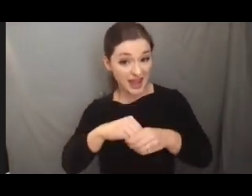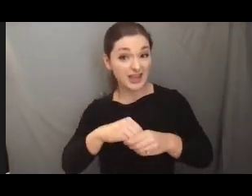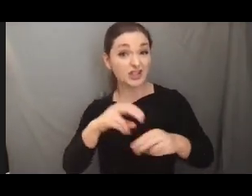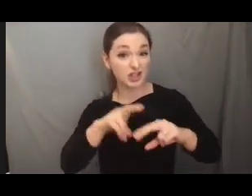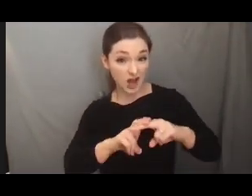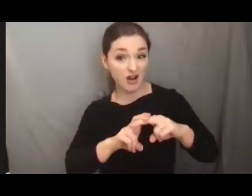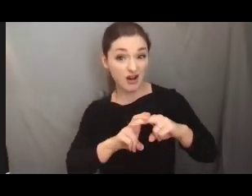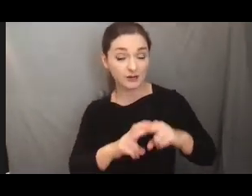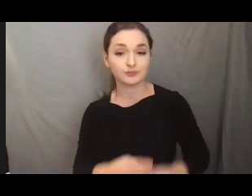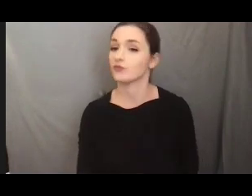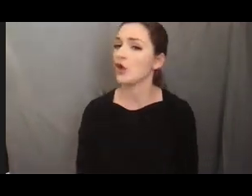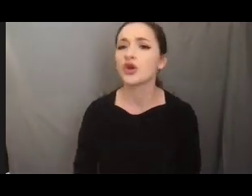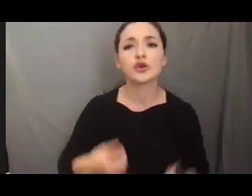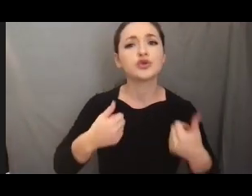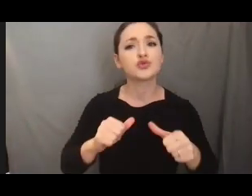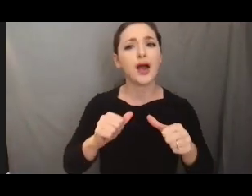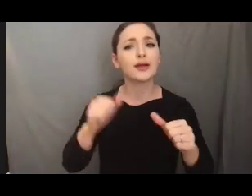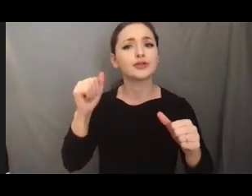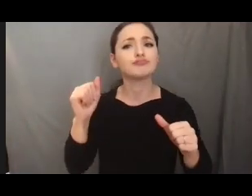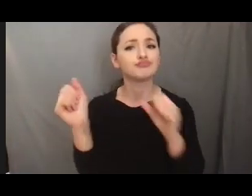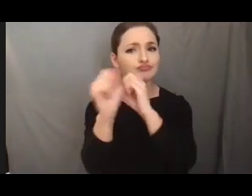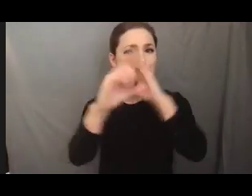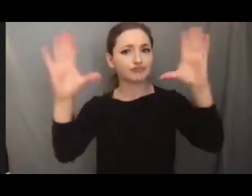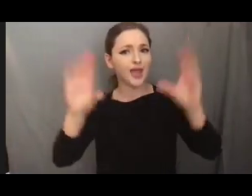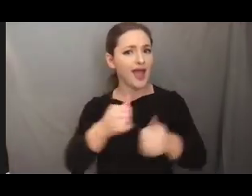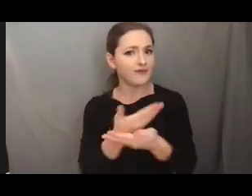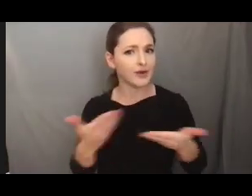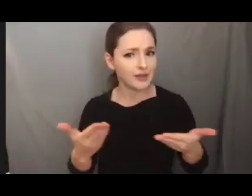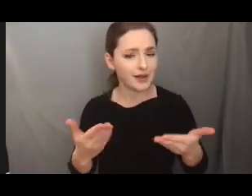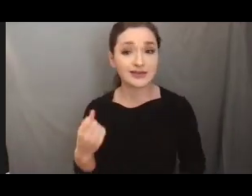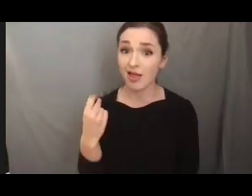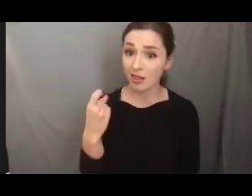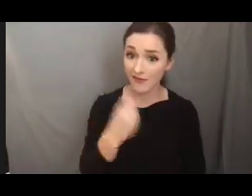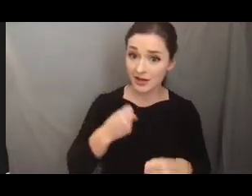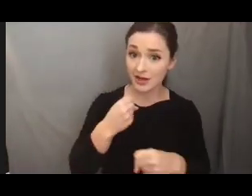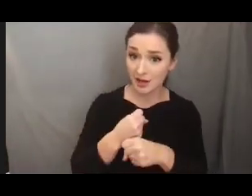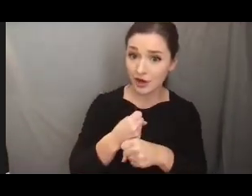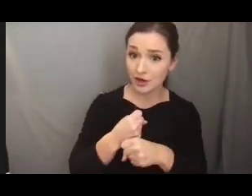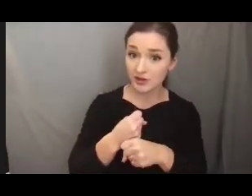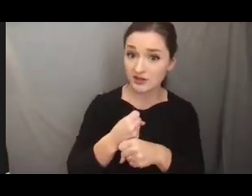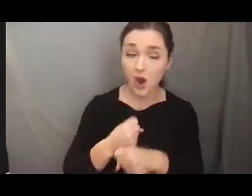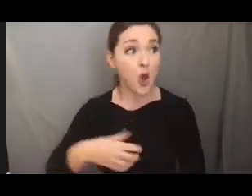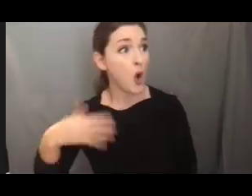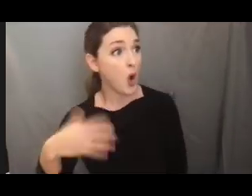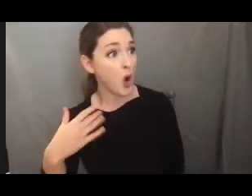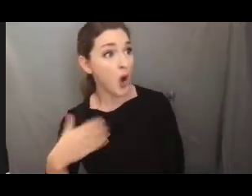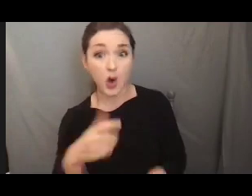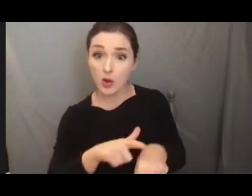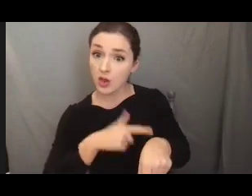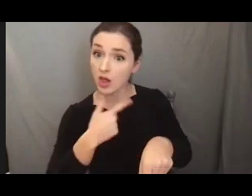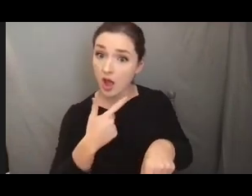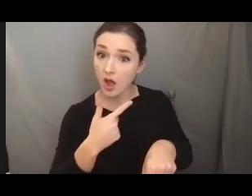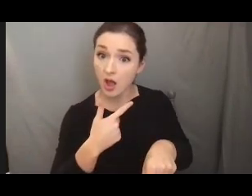to think of everything when they built this. Right. It's 11 years old now, so it's not Has it brand been new. that long? Yeah, it's Wow. not brand new, but it's still pretty state of the art.